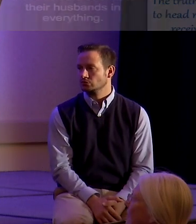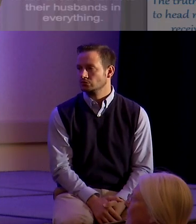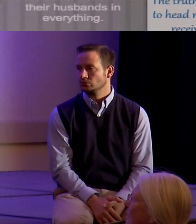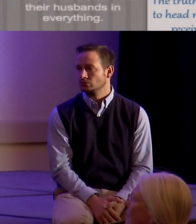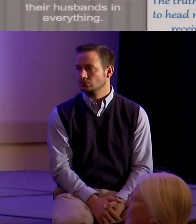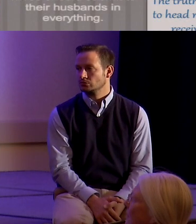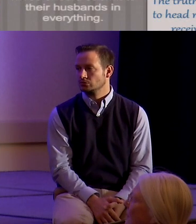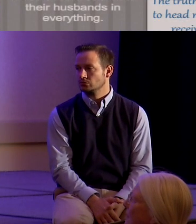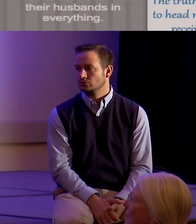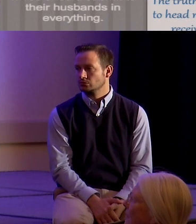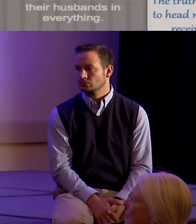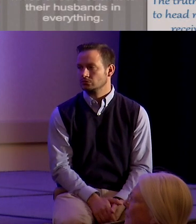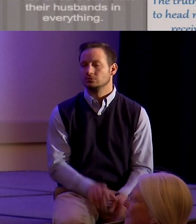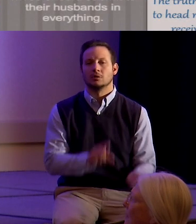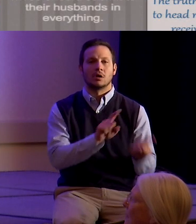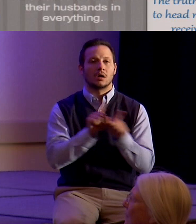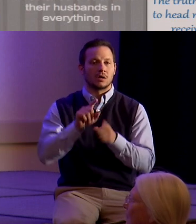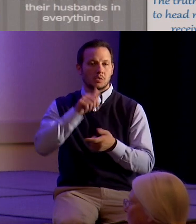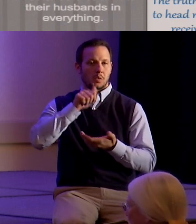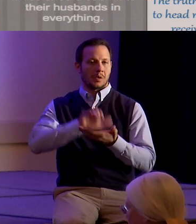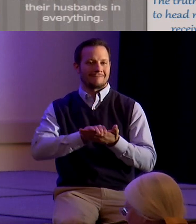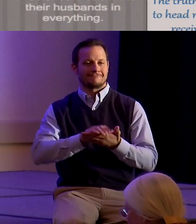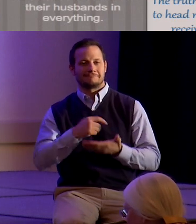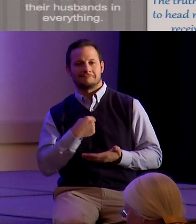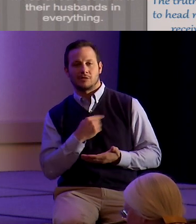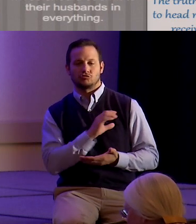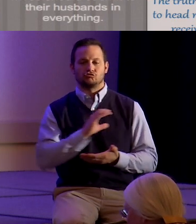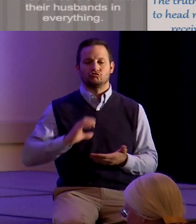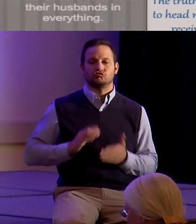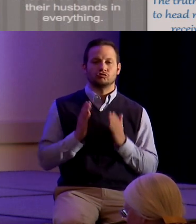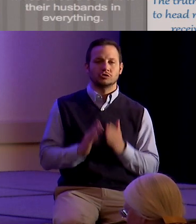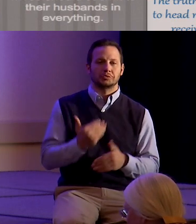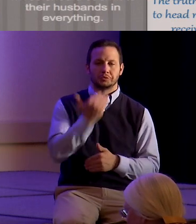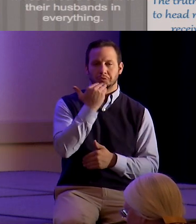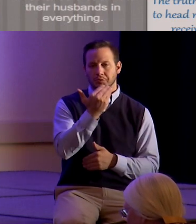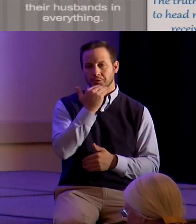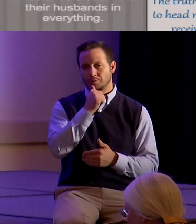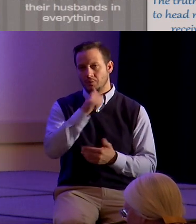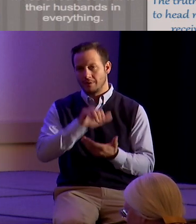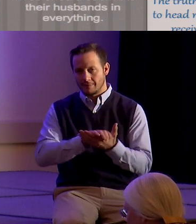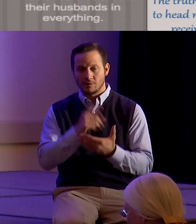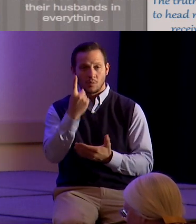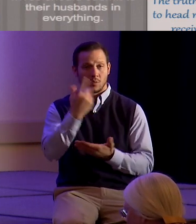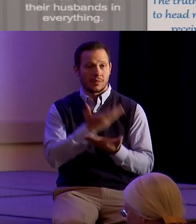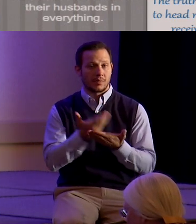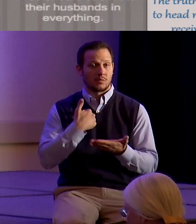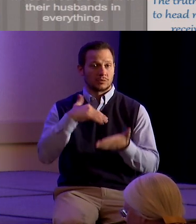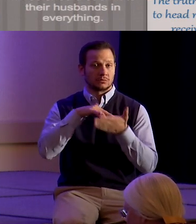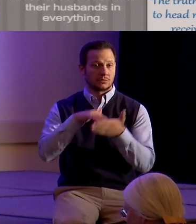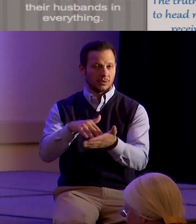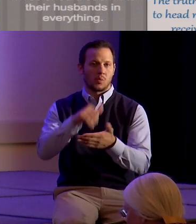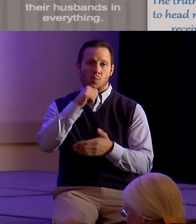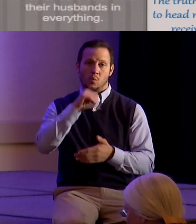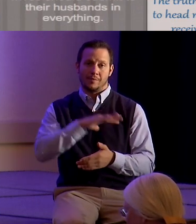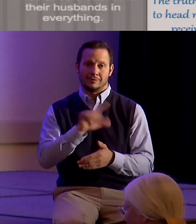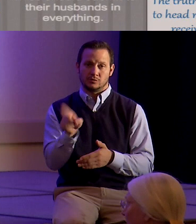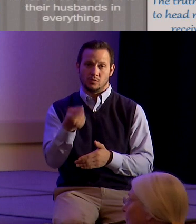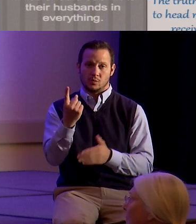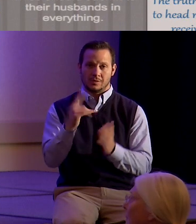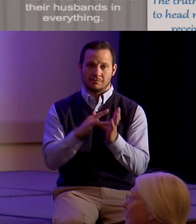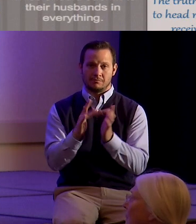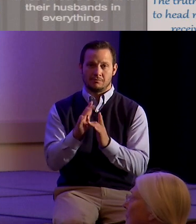As a wife, as a Christian, dutiful wife, one of the things we studied in Bible class, women's only Bible class, of